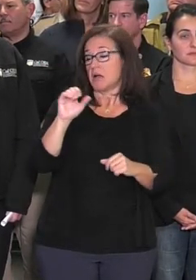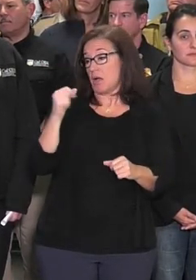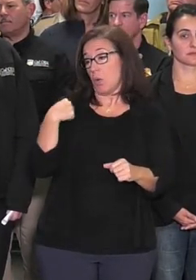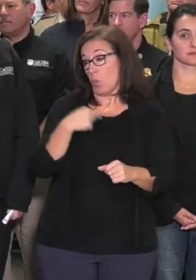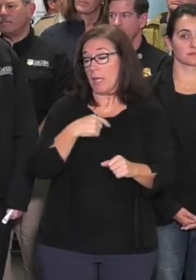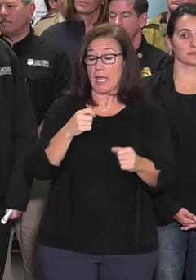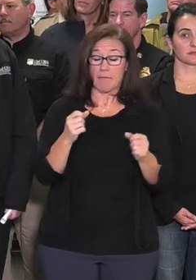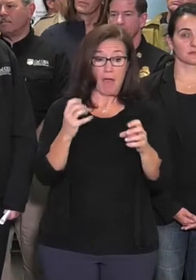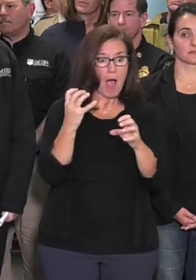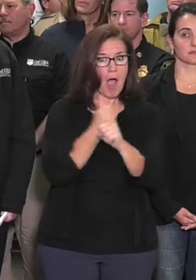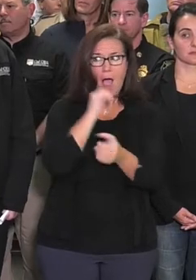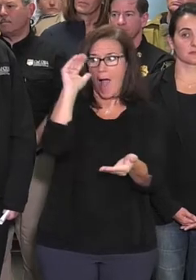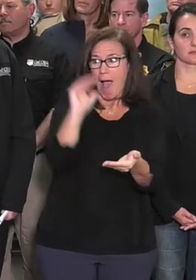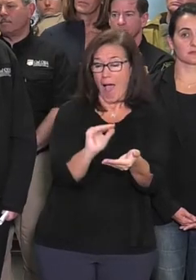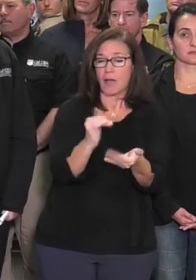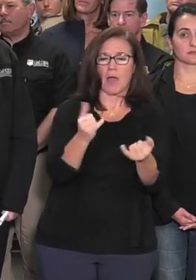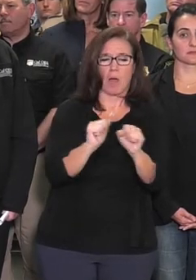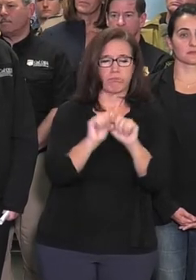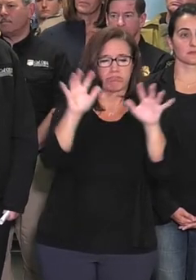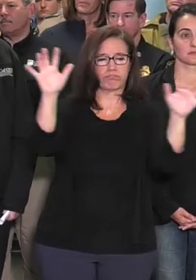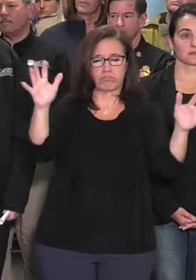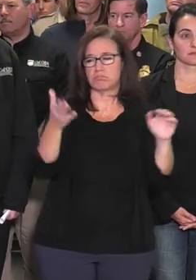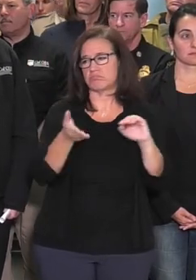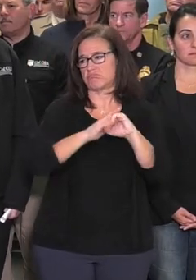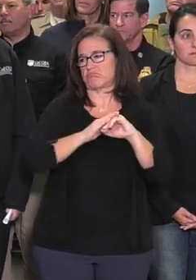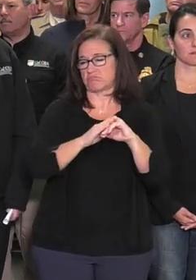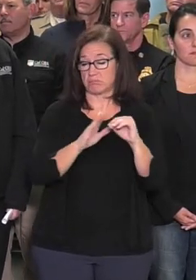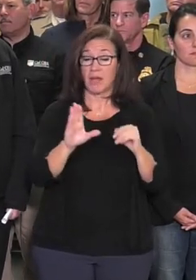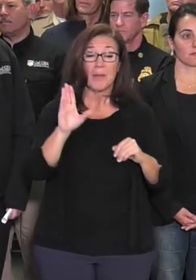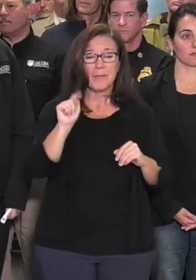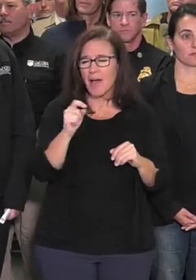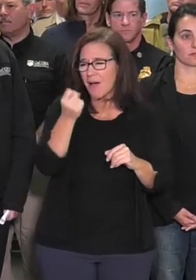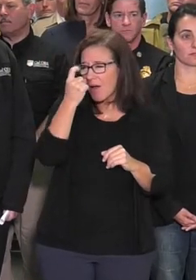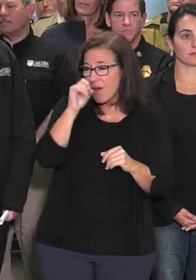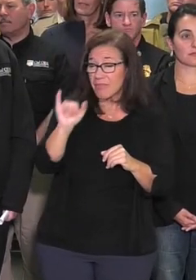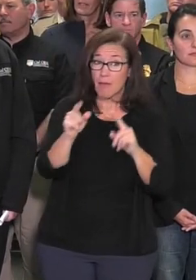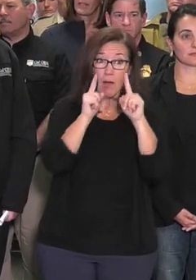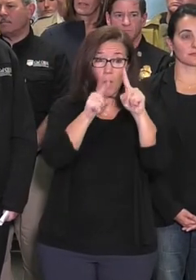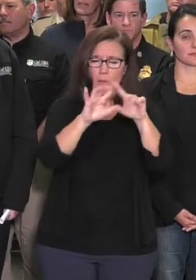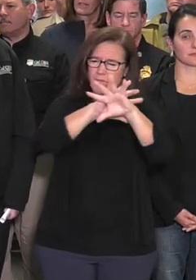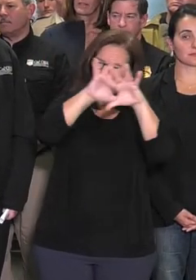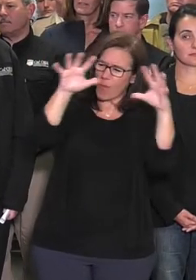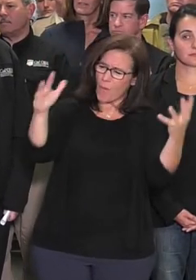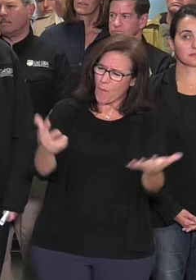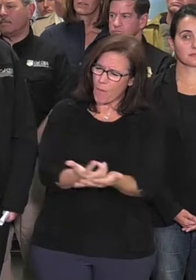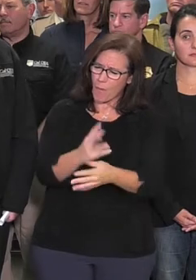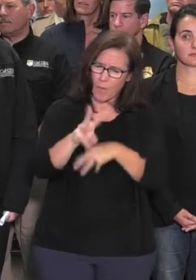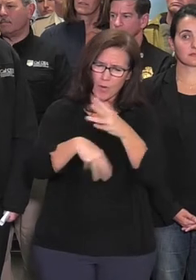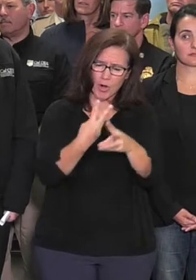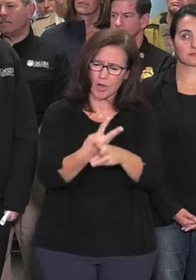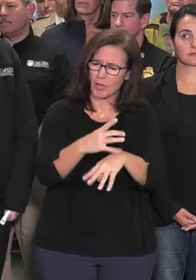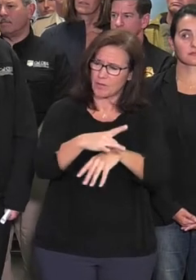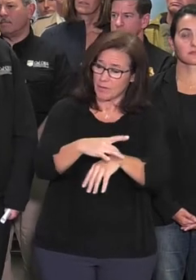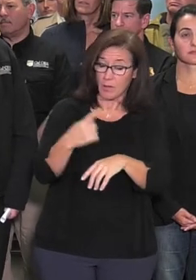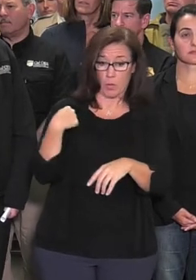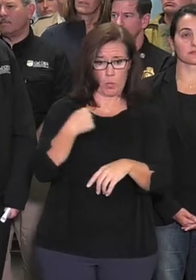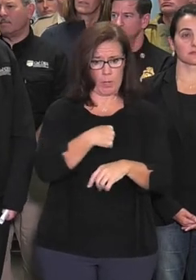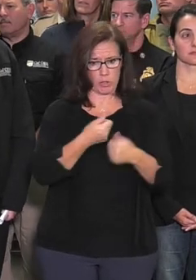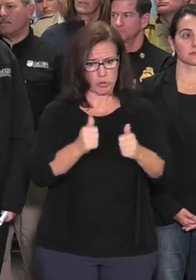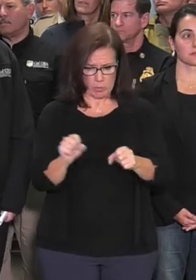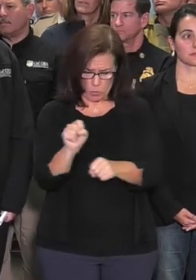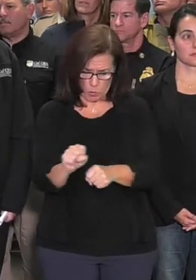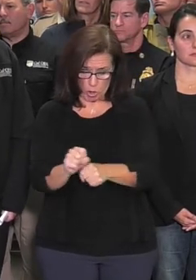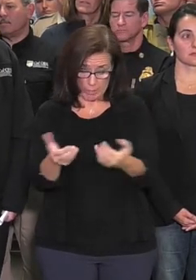We're talking about the entire planet and the atmospheric chemistry and its composition. And we're trying to do